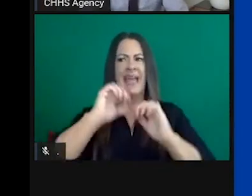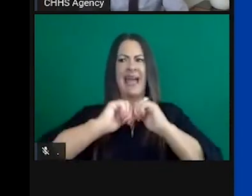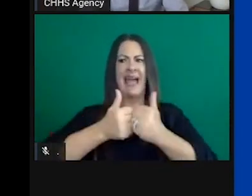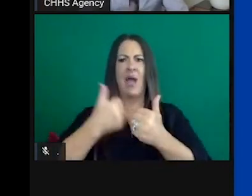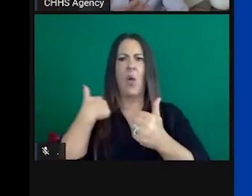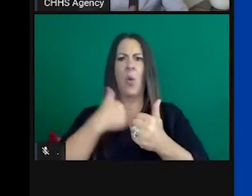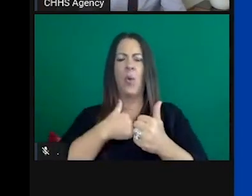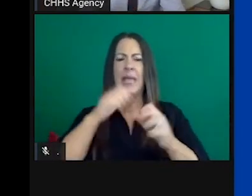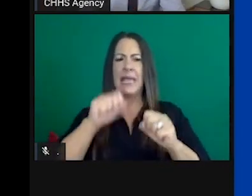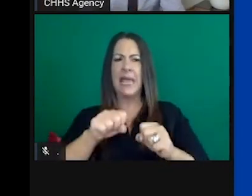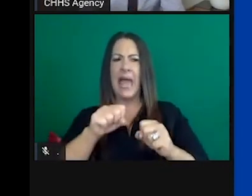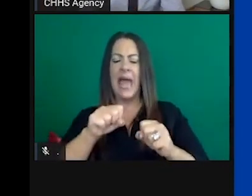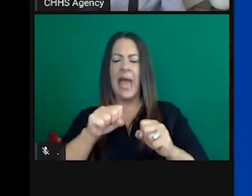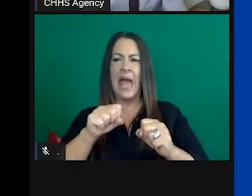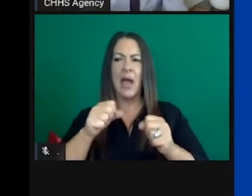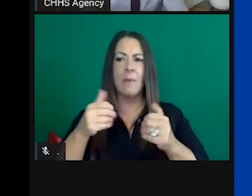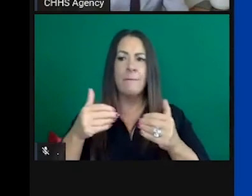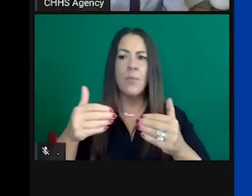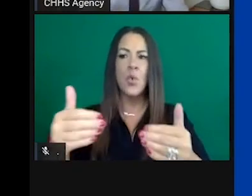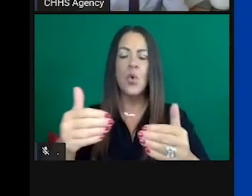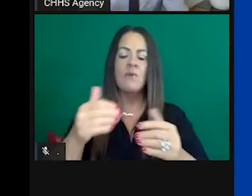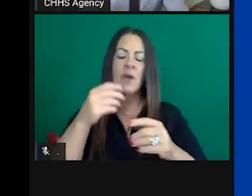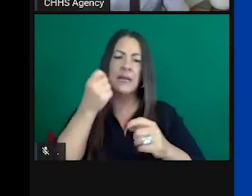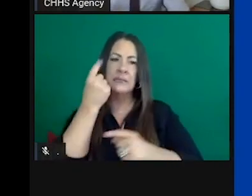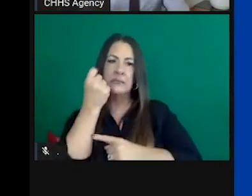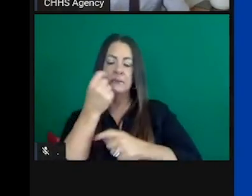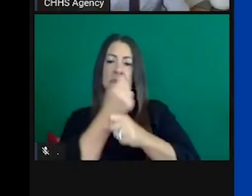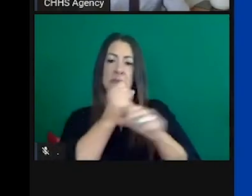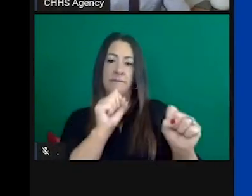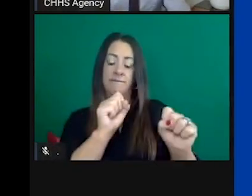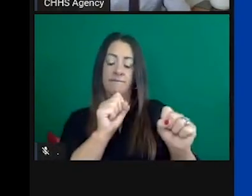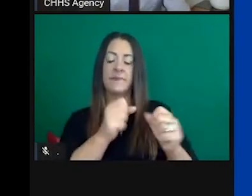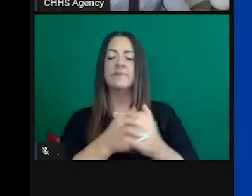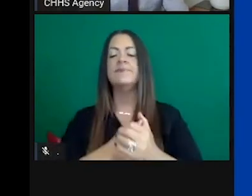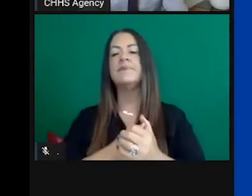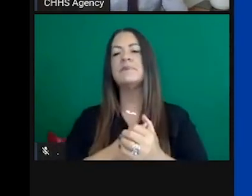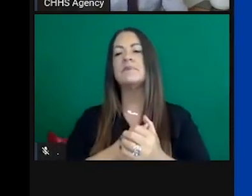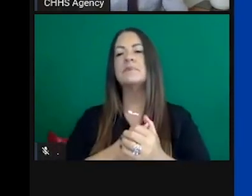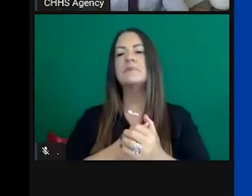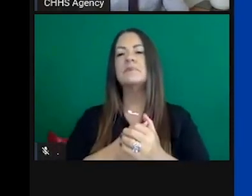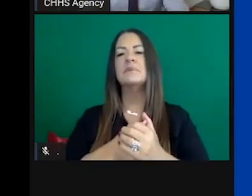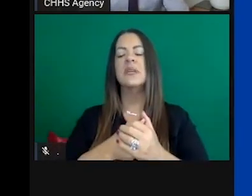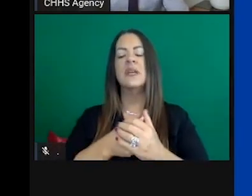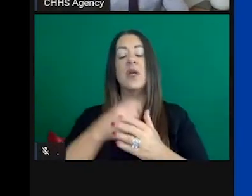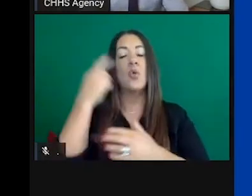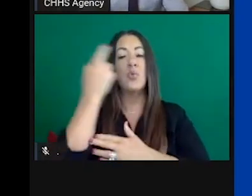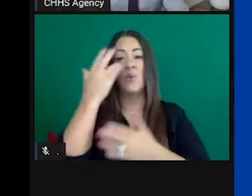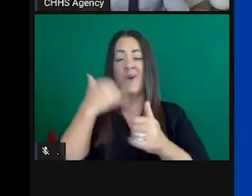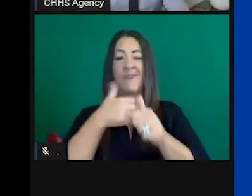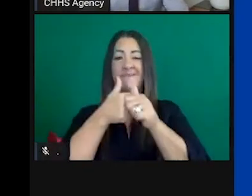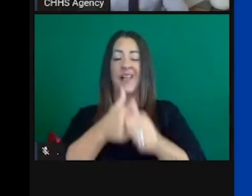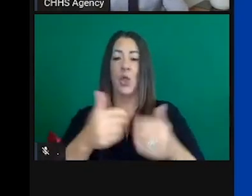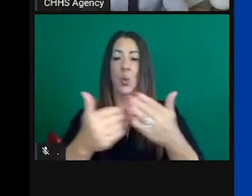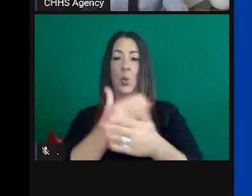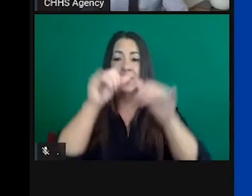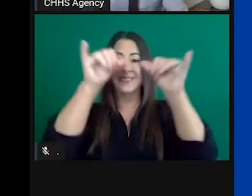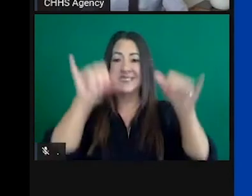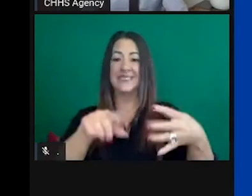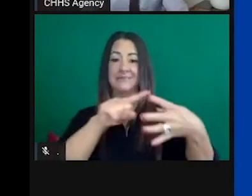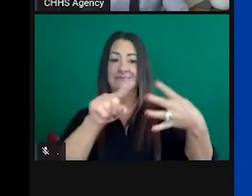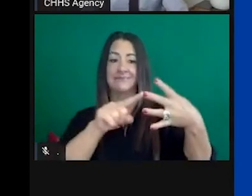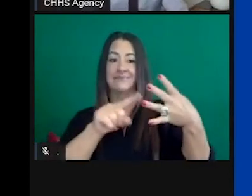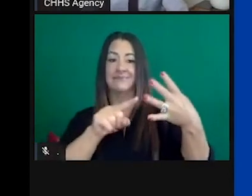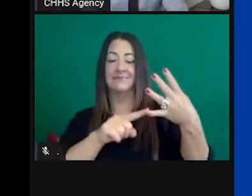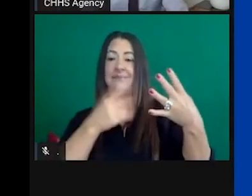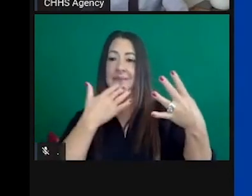steady movement. And I'll just remind you that the entire backbone to the blueprint for a safer economy is this notion